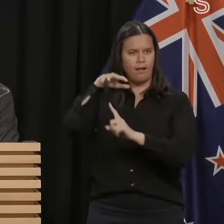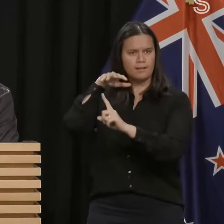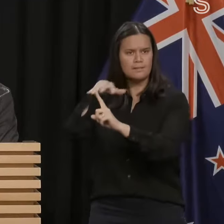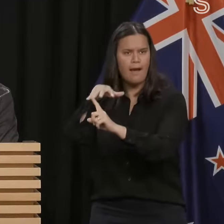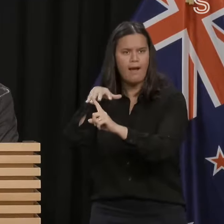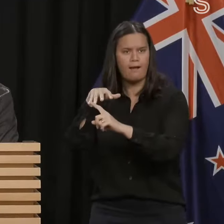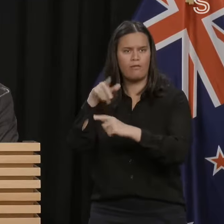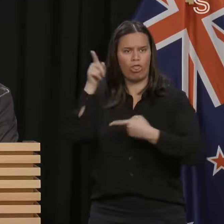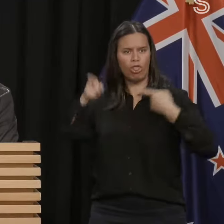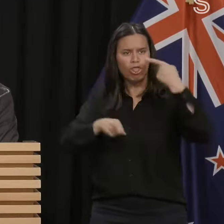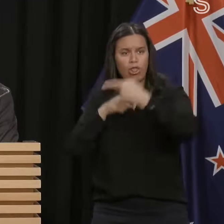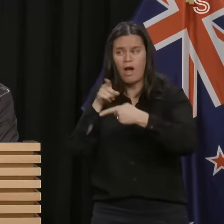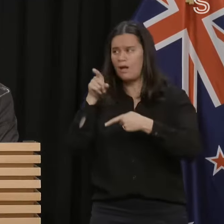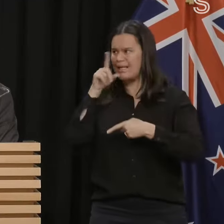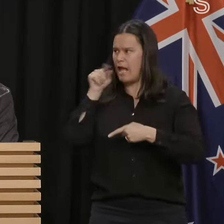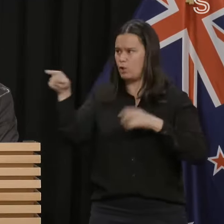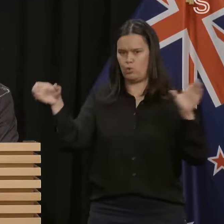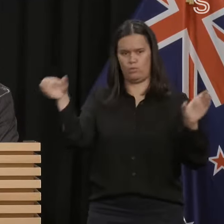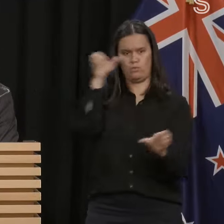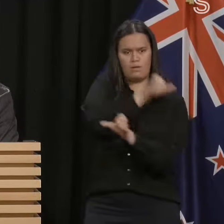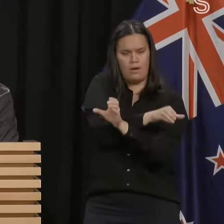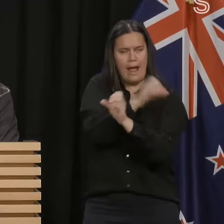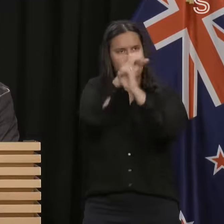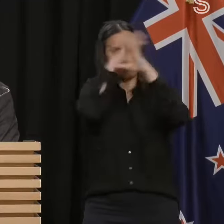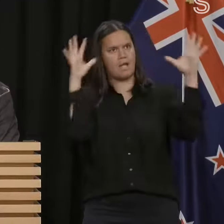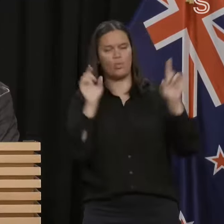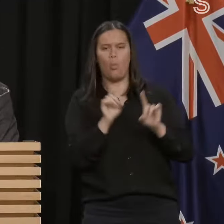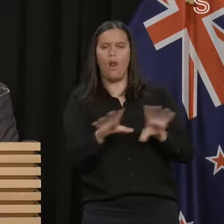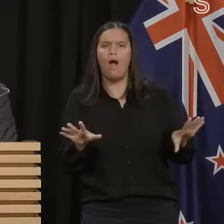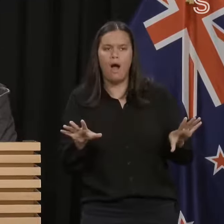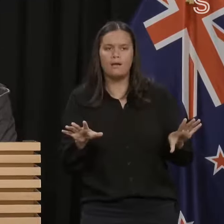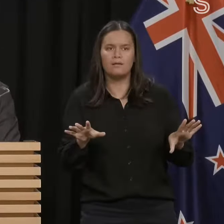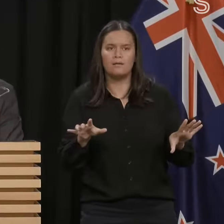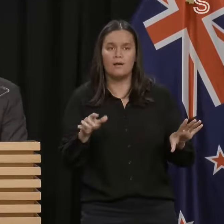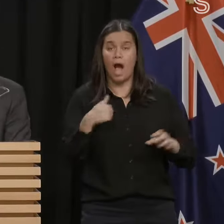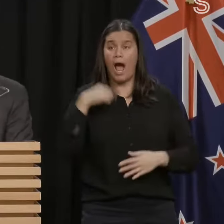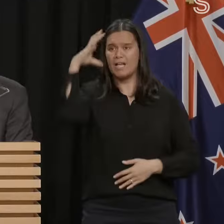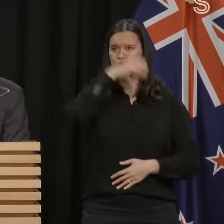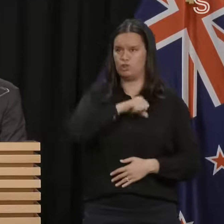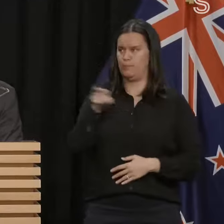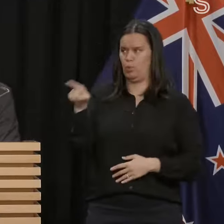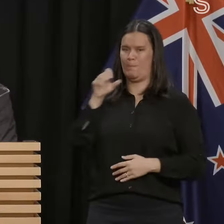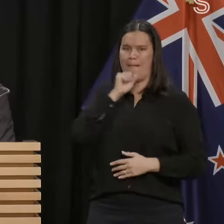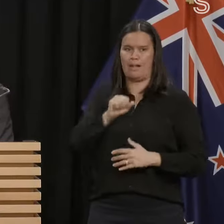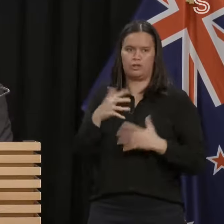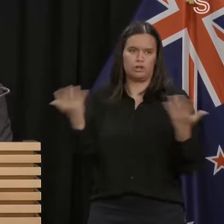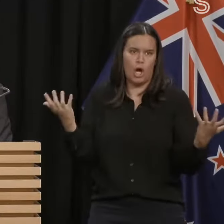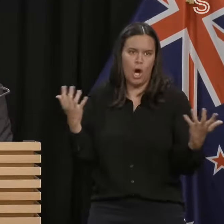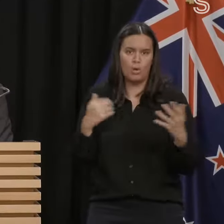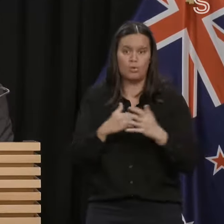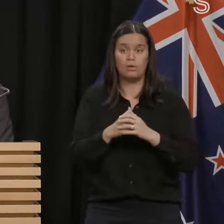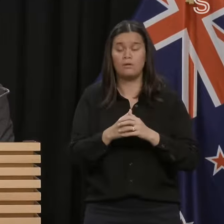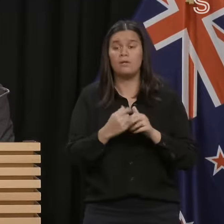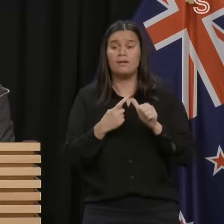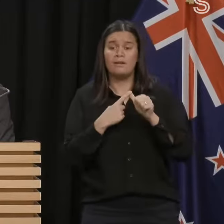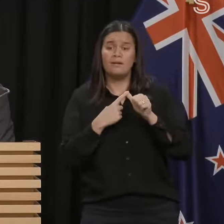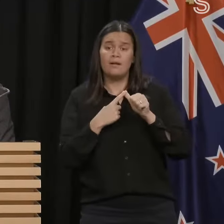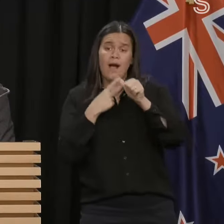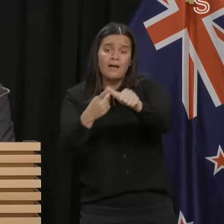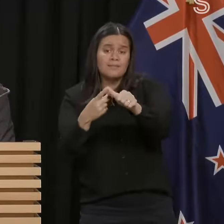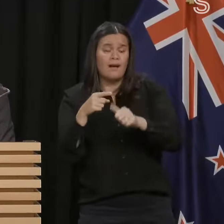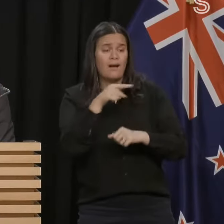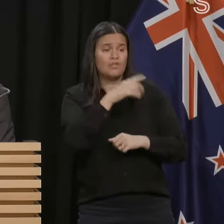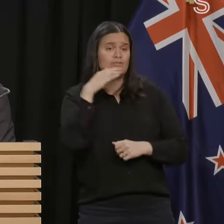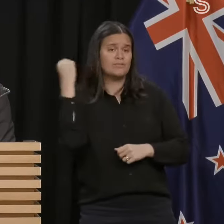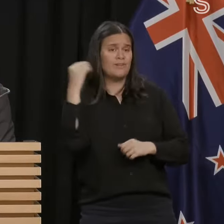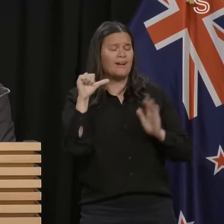with that I assume you're not as a male? It's a tough job, and I think we should accept that it was tougher